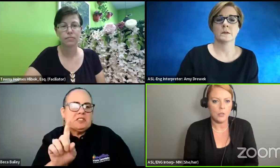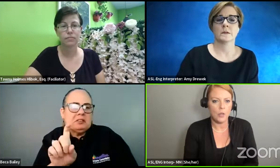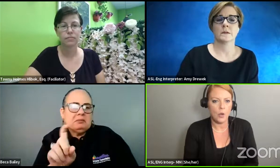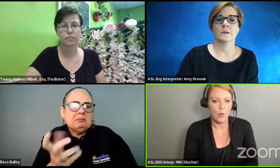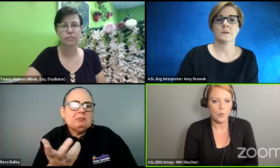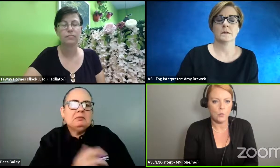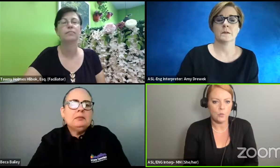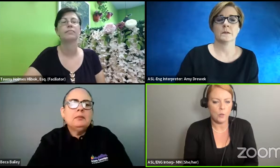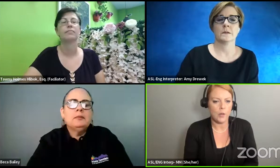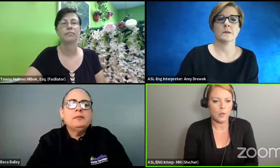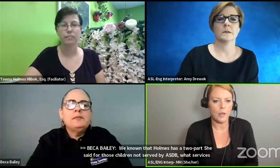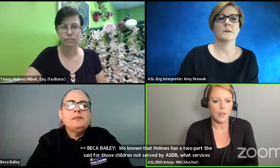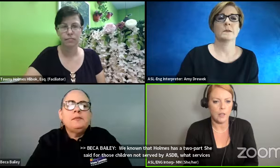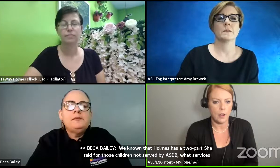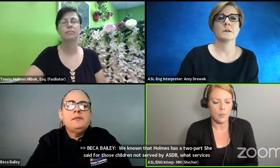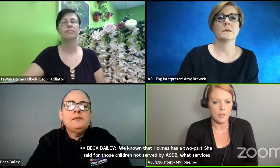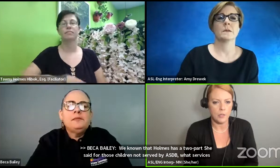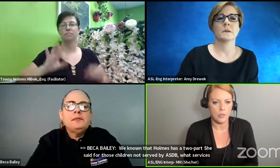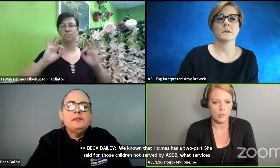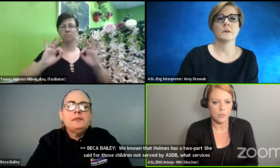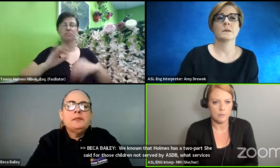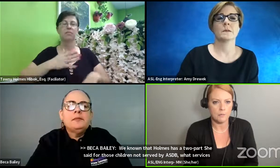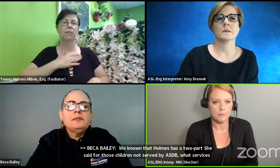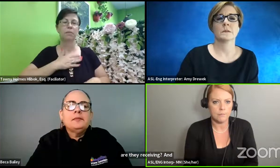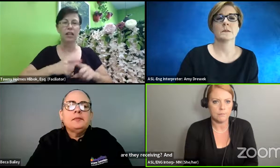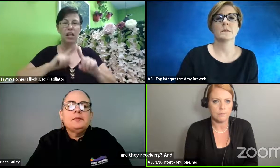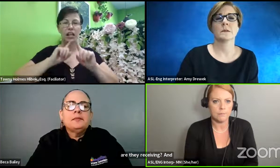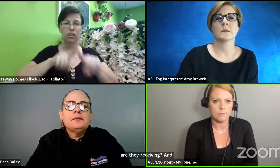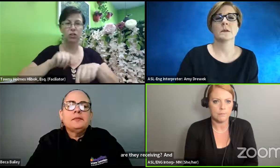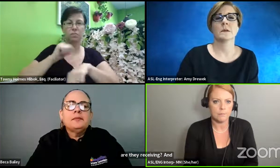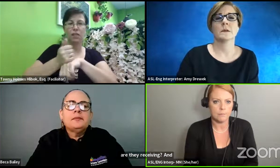how do you know whether or not they are being served?